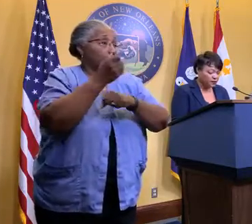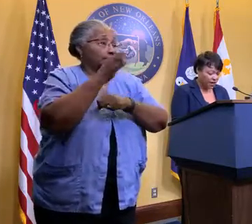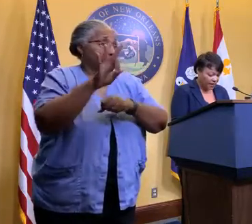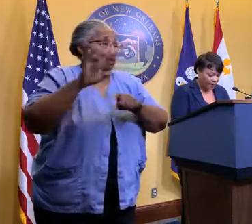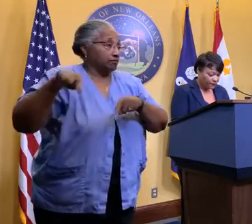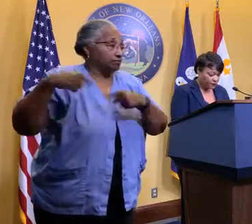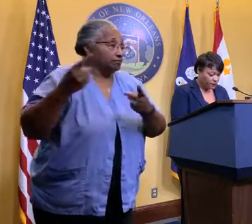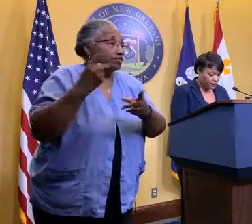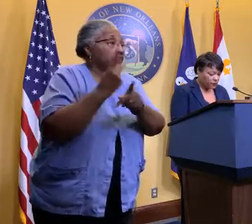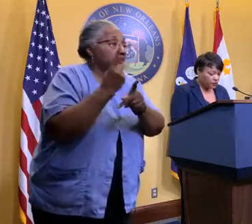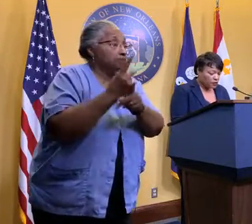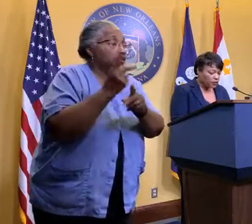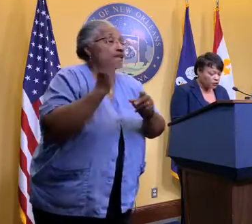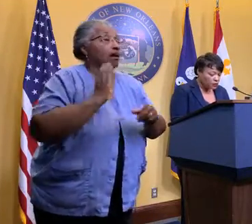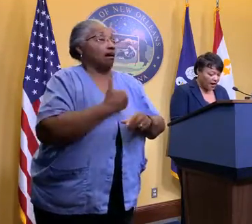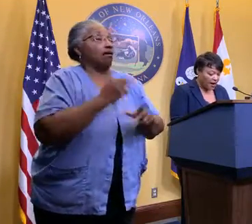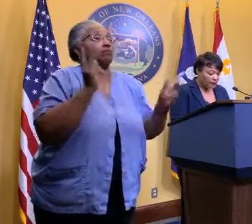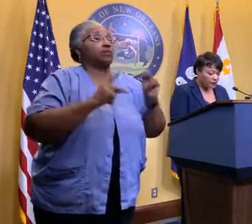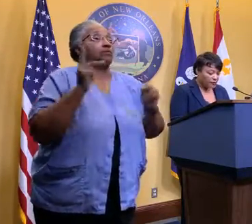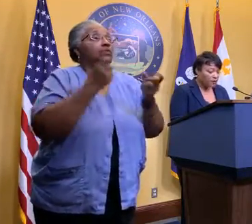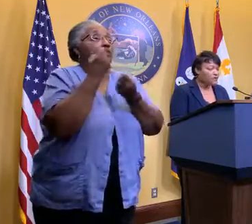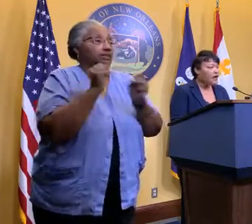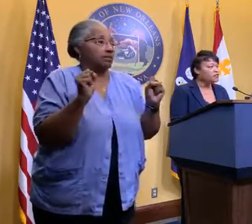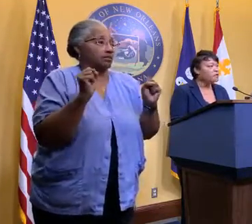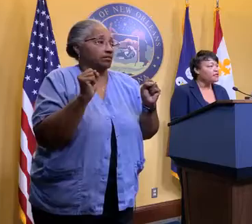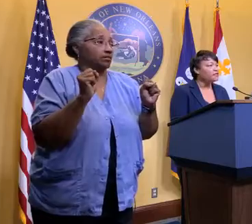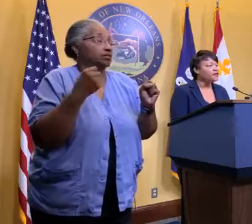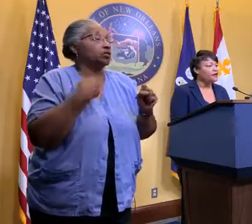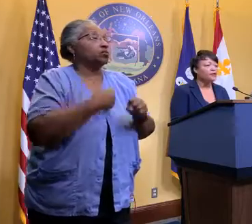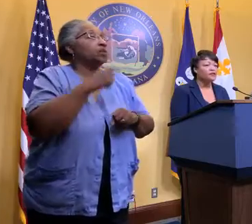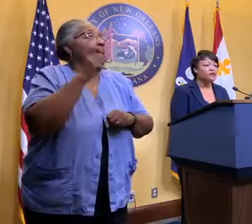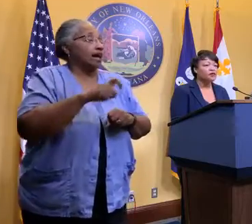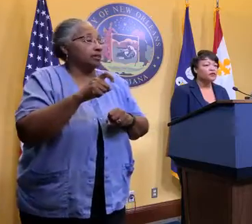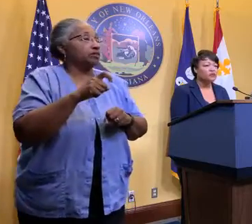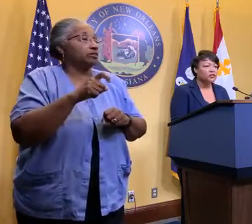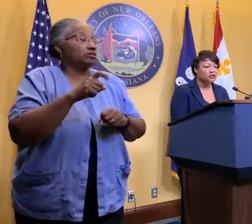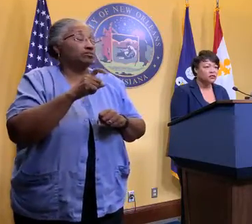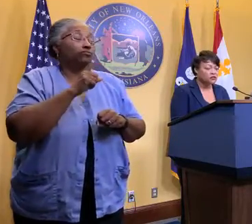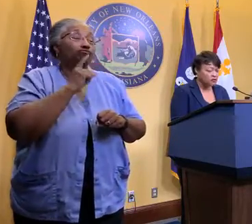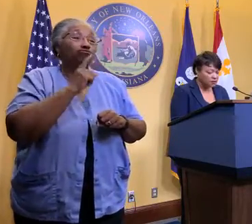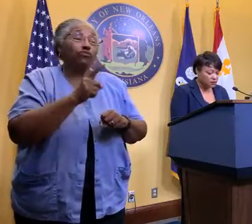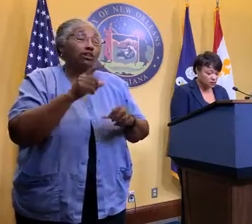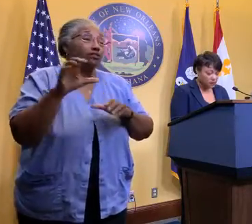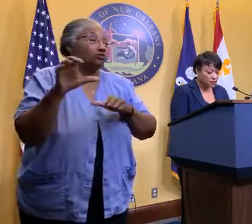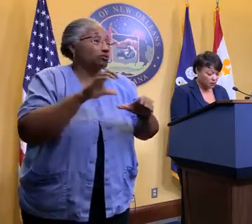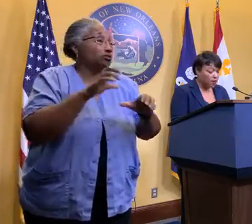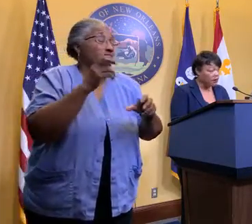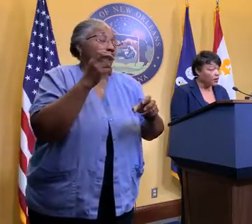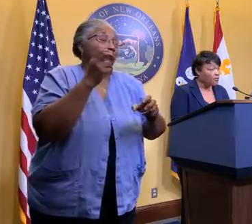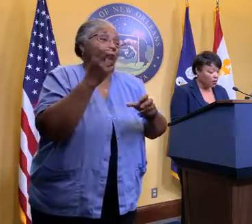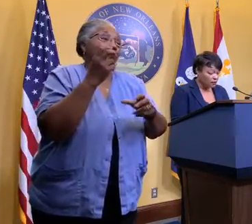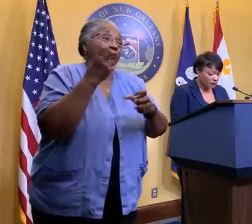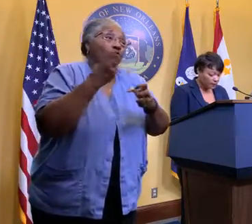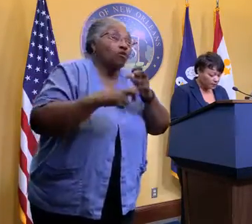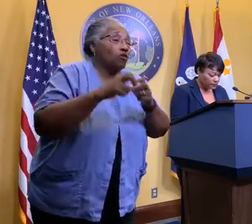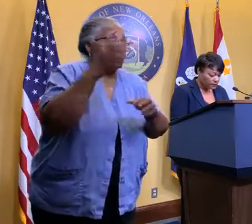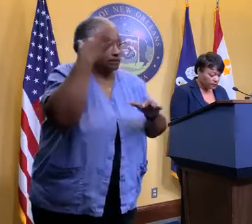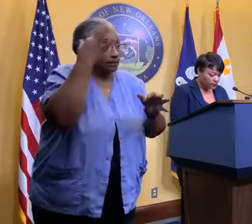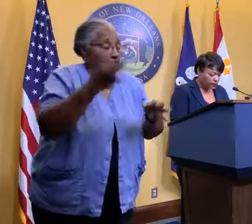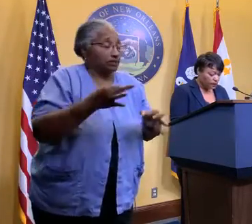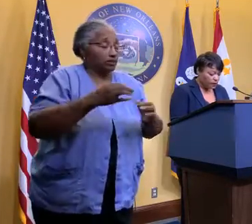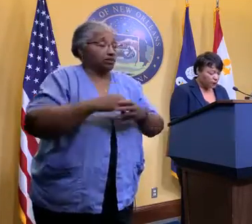our people safe. To do that, we've had to make some very difficult decisions, and this is, again, one